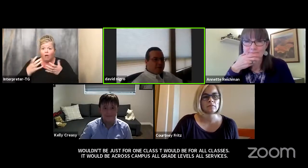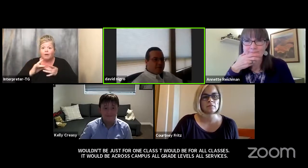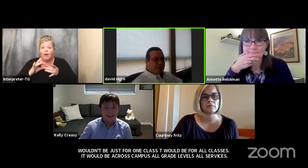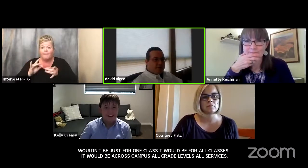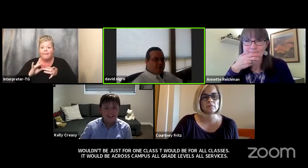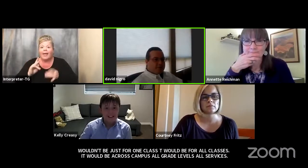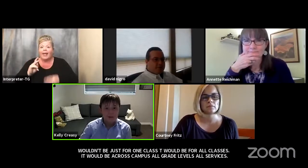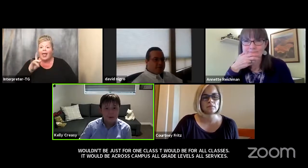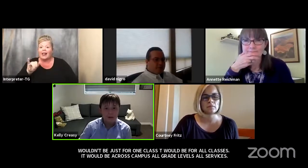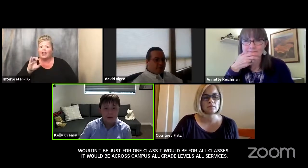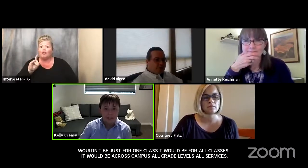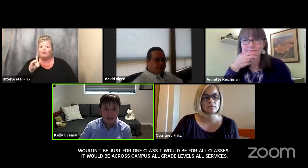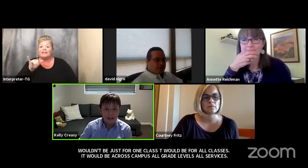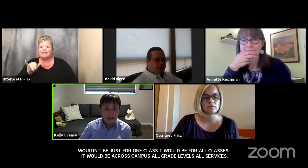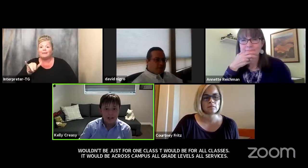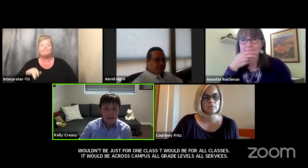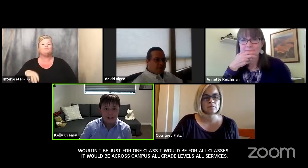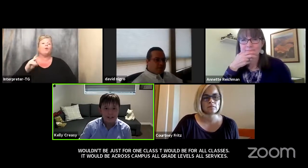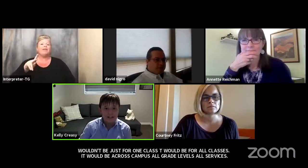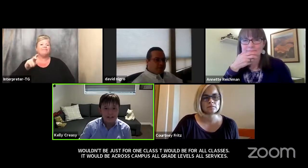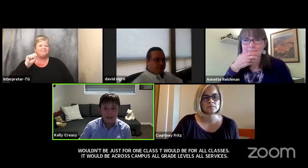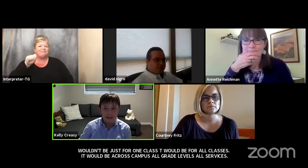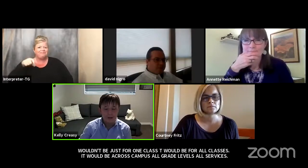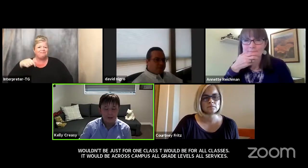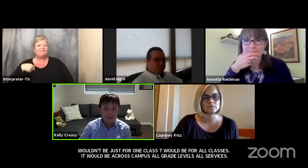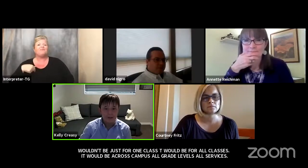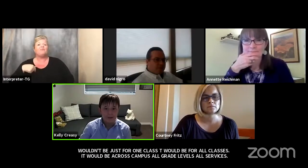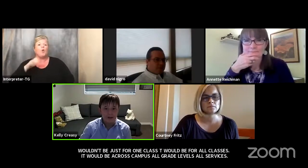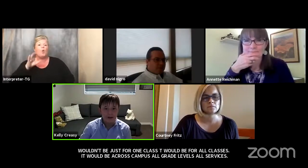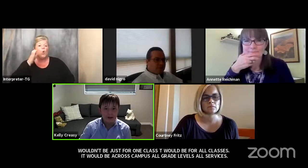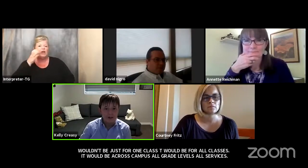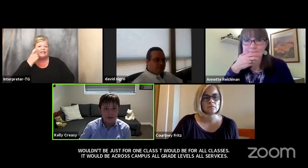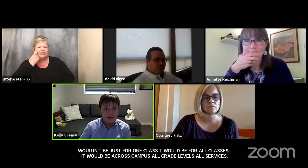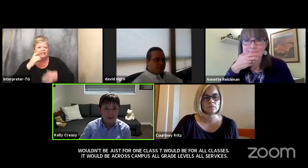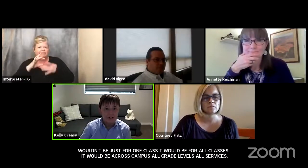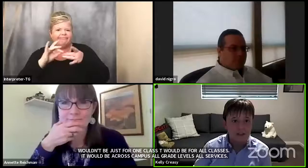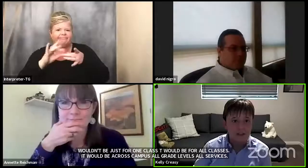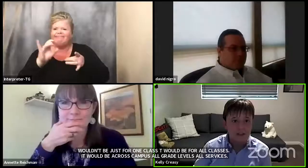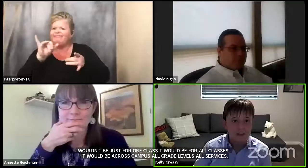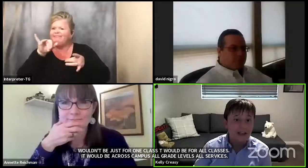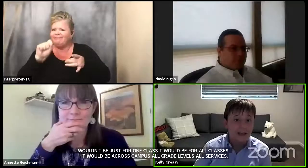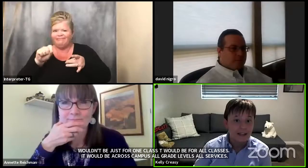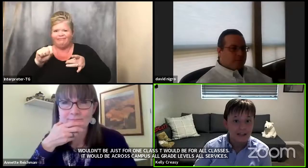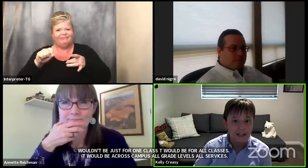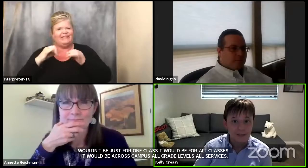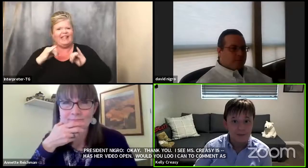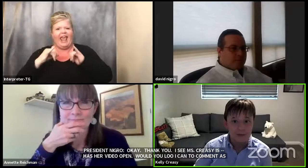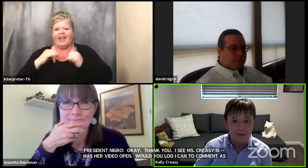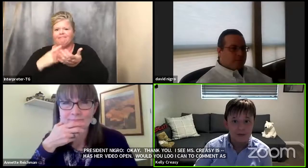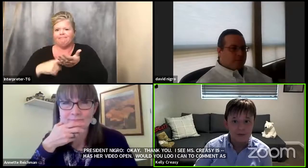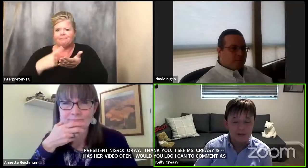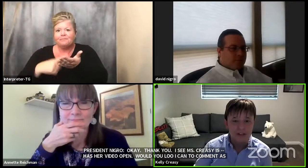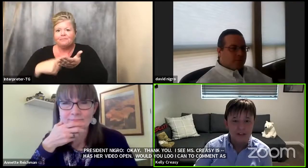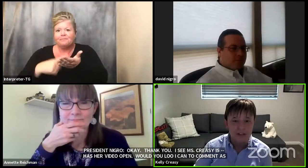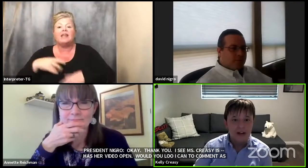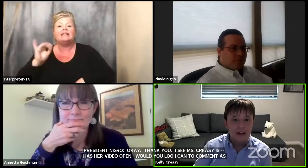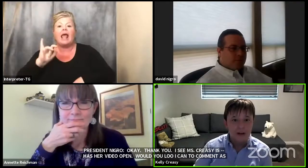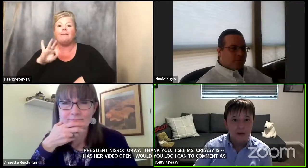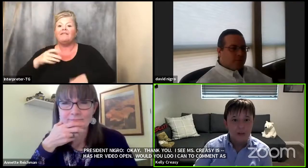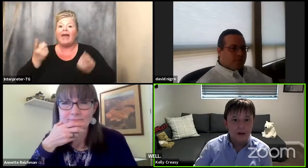well? I think what Courtney highlighted is exactly what we've talked about. Also, to speak to you, if we had a case on campus with